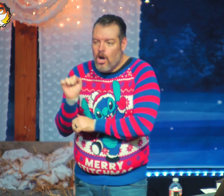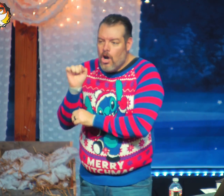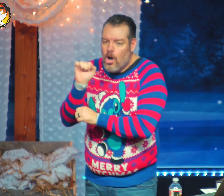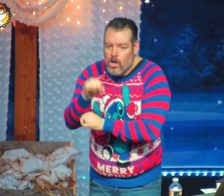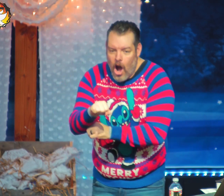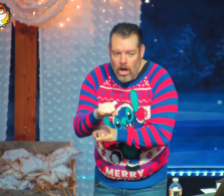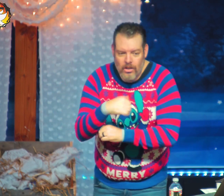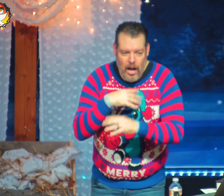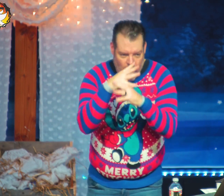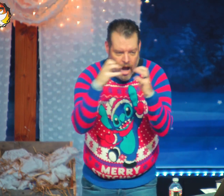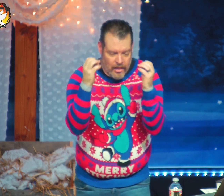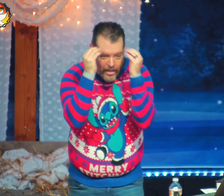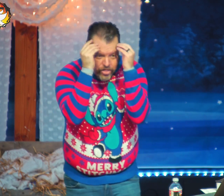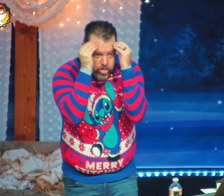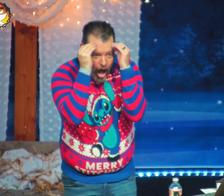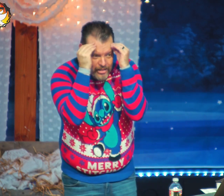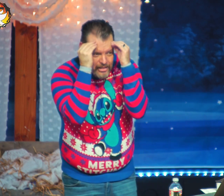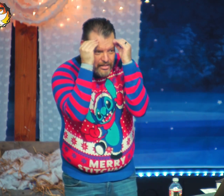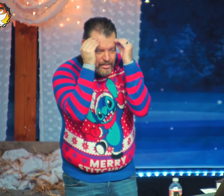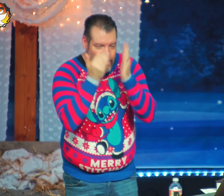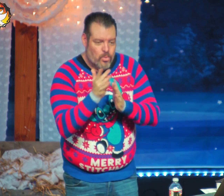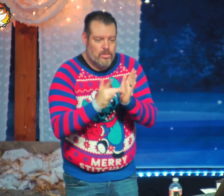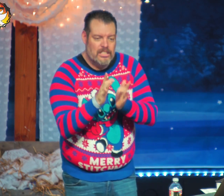360 degrees around you. He's with you every day, everywhere.